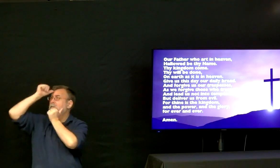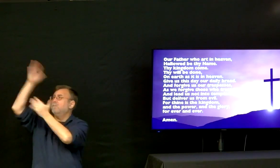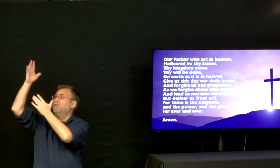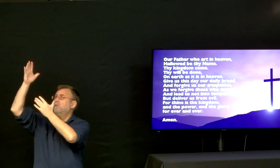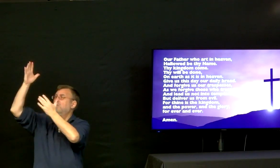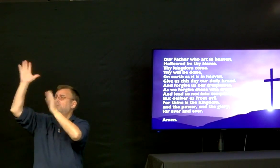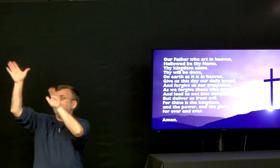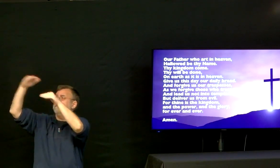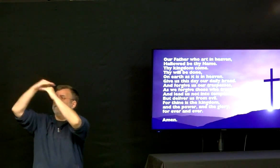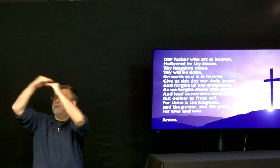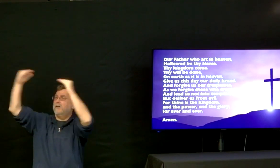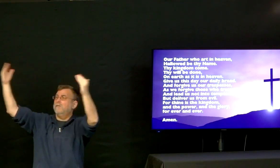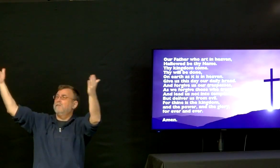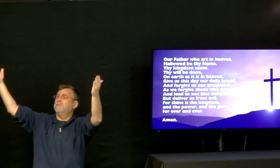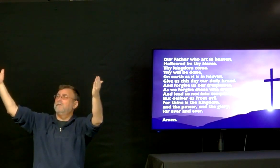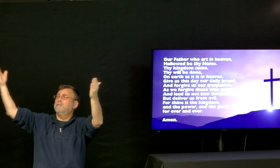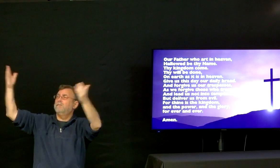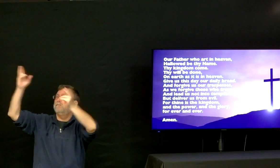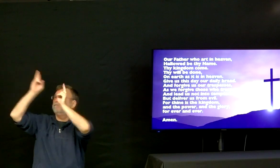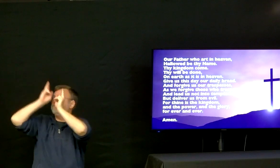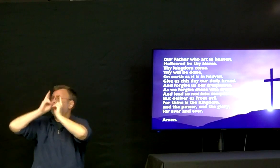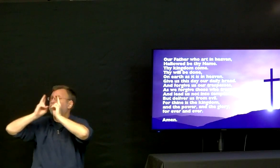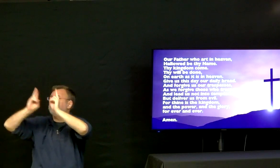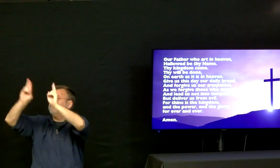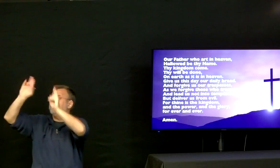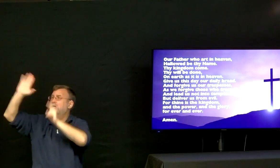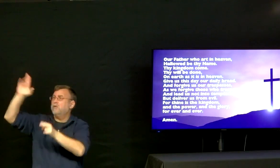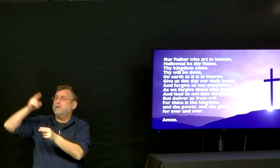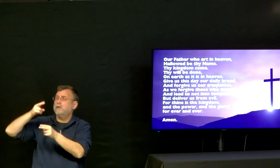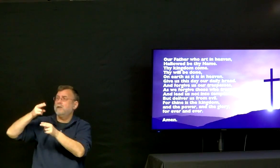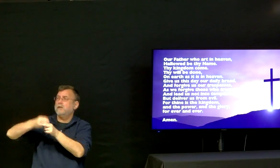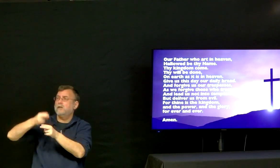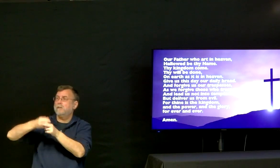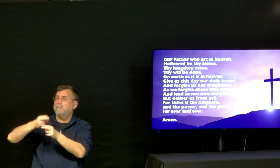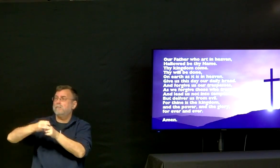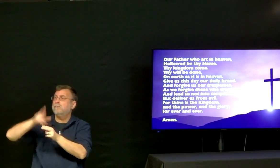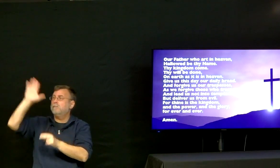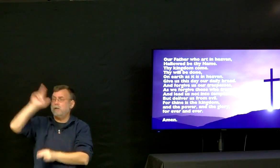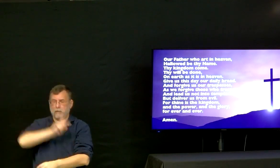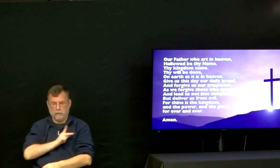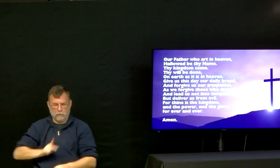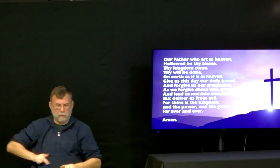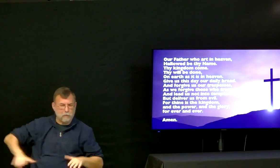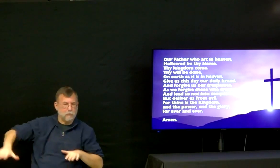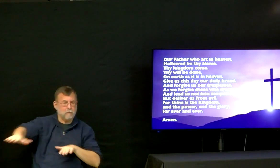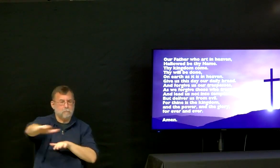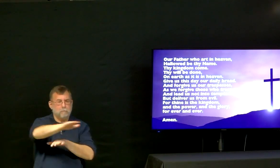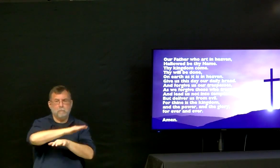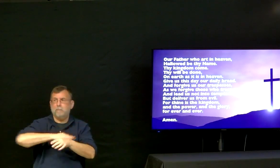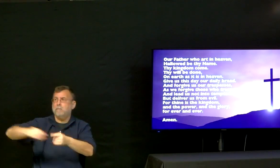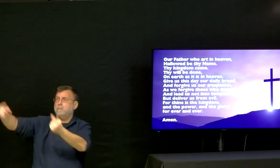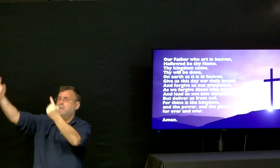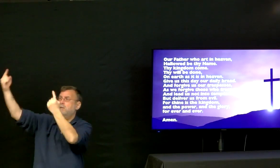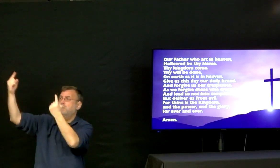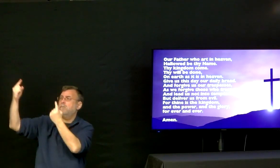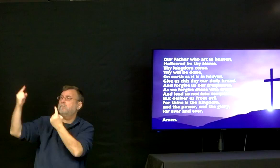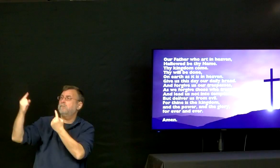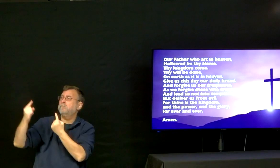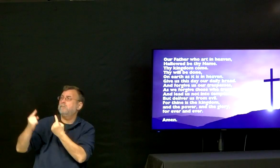Our Father, who art in heaven, hallowed be thy name. Thy kingdom come, thy